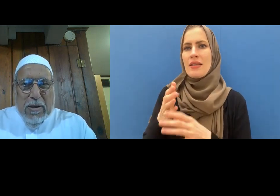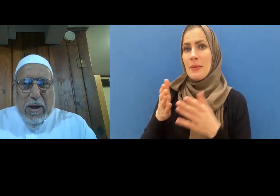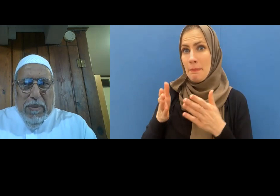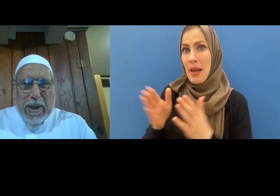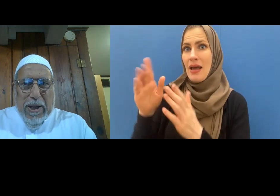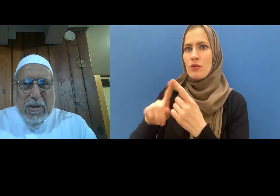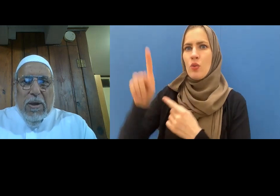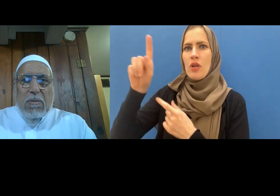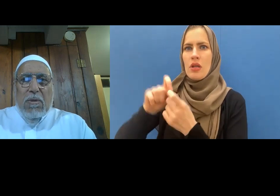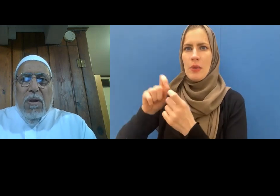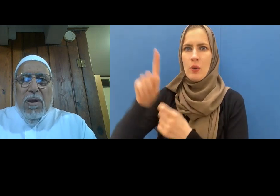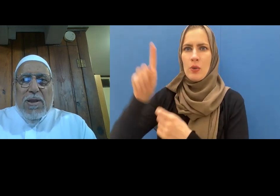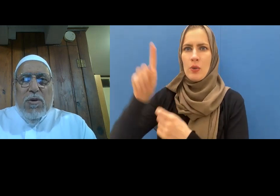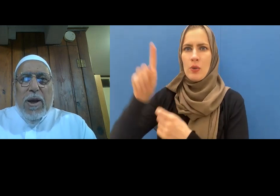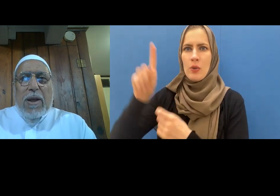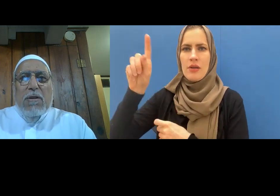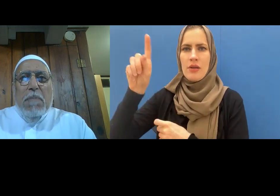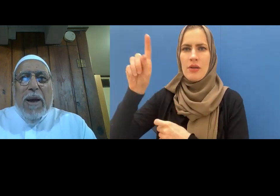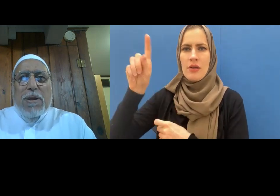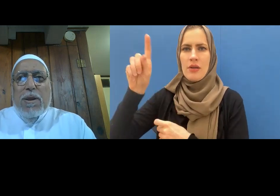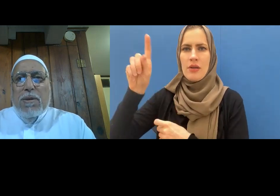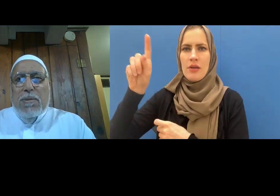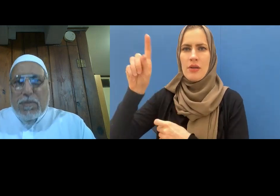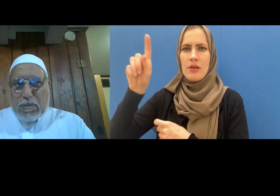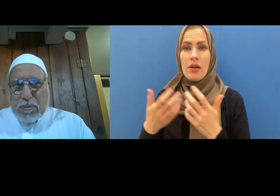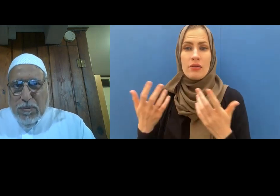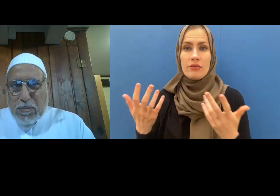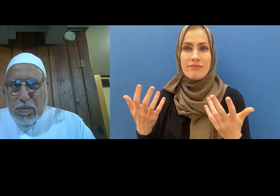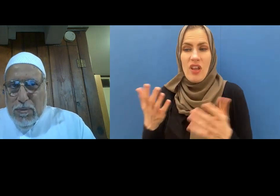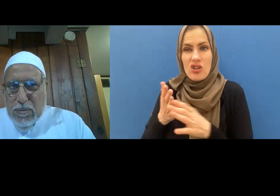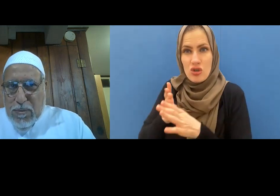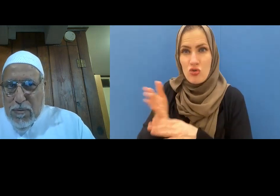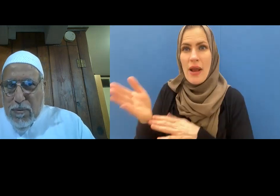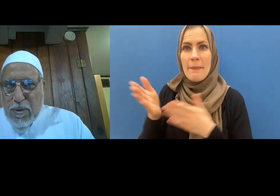here described as the straight path.